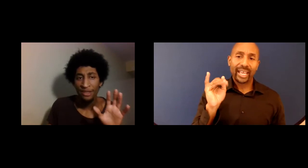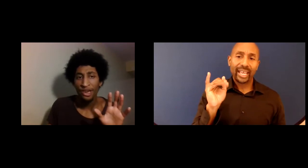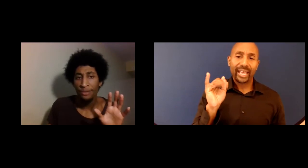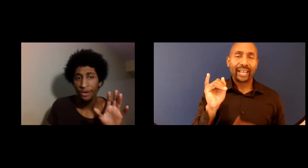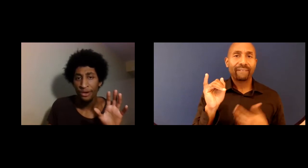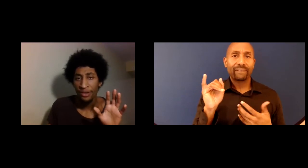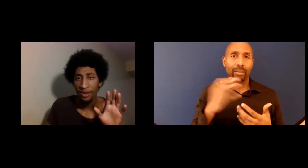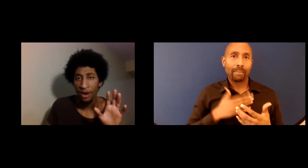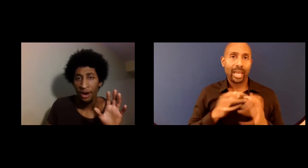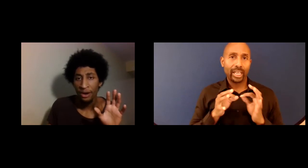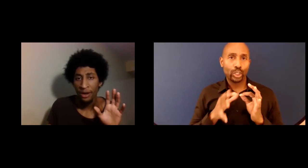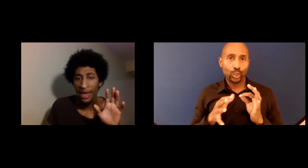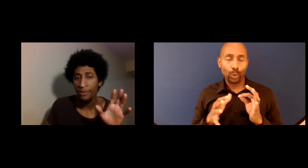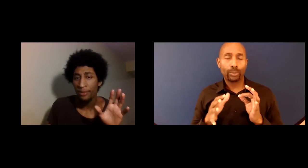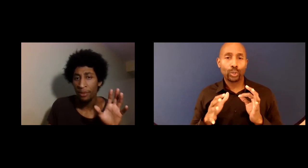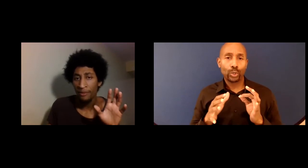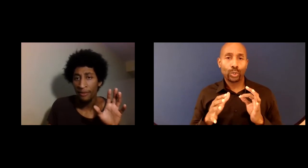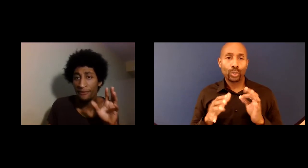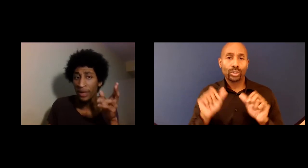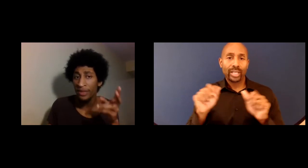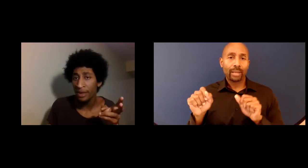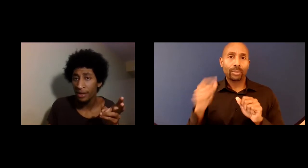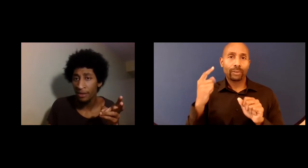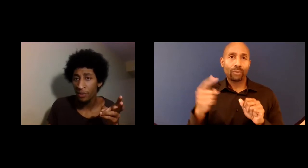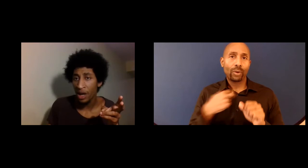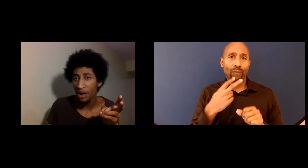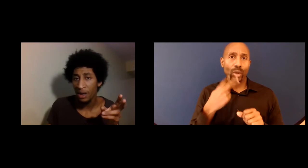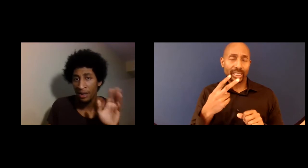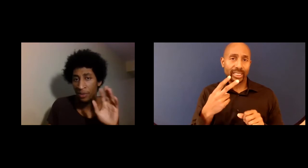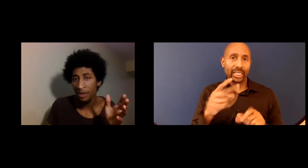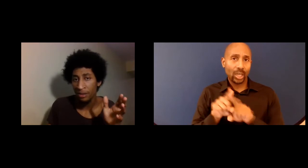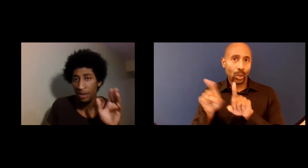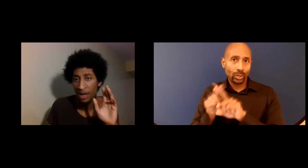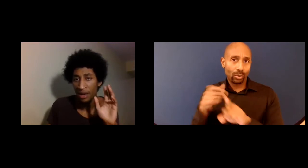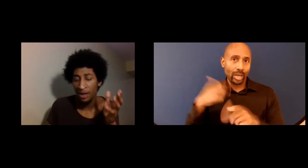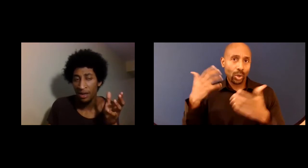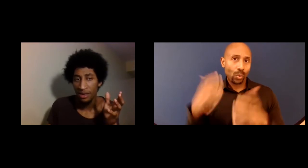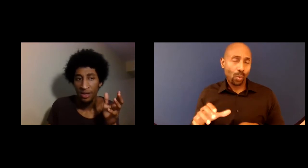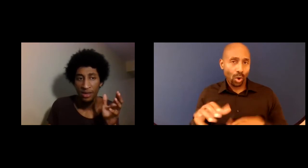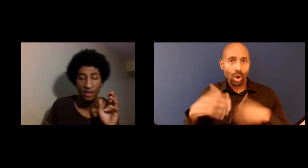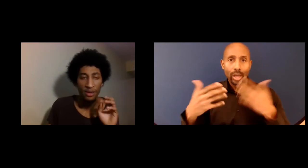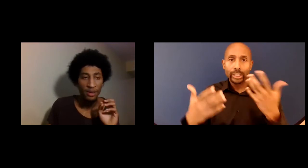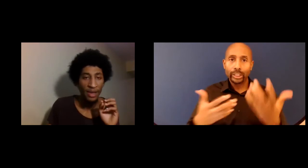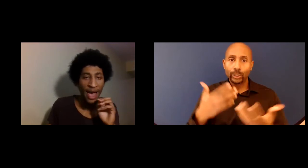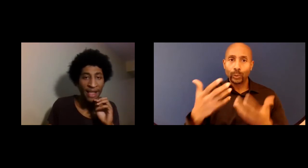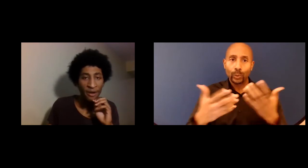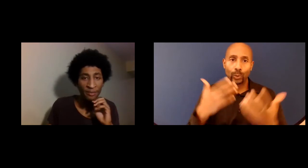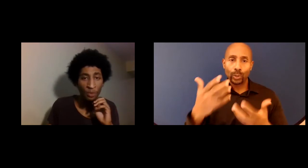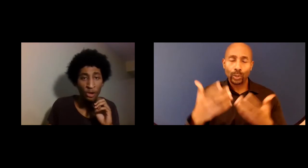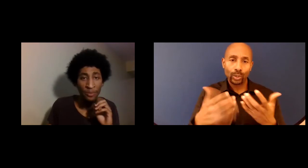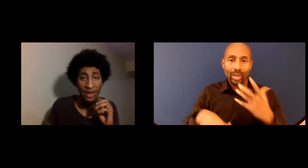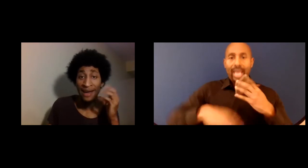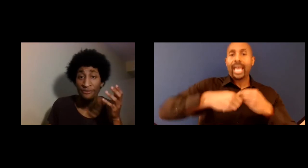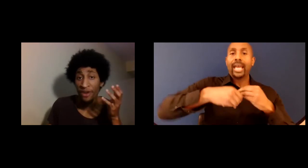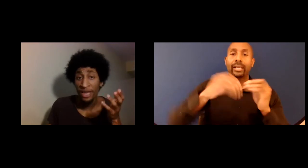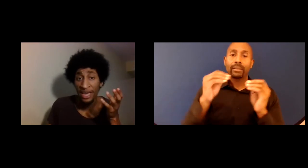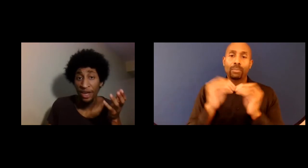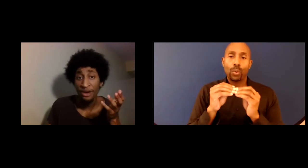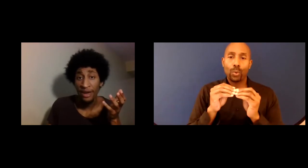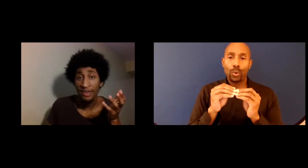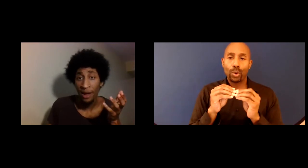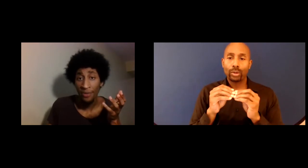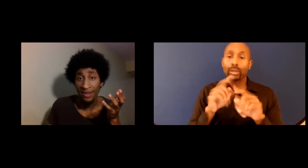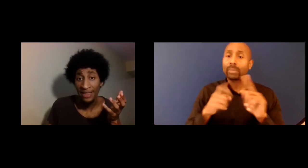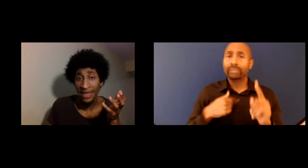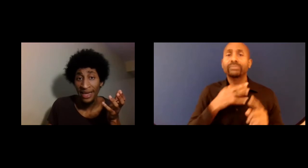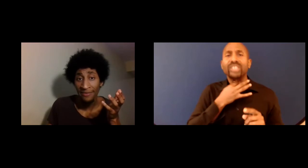my interpreters are capable of voicing as well. I don't want to add on more, but I'm very